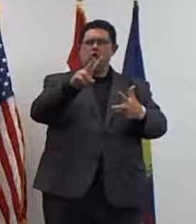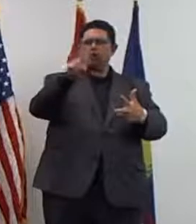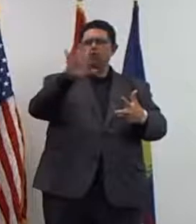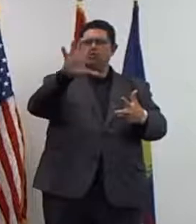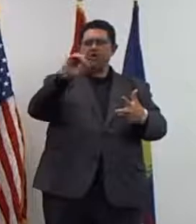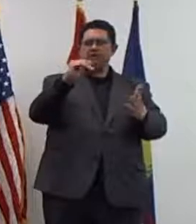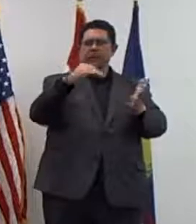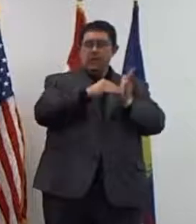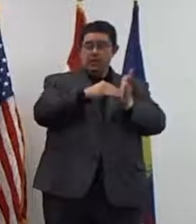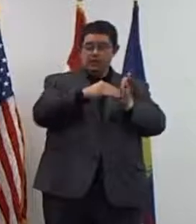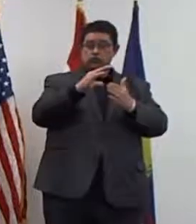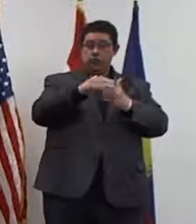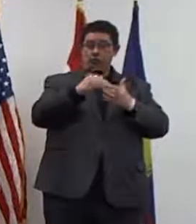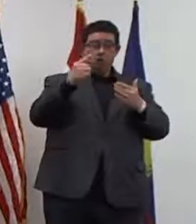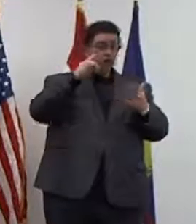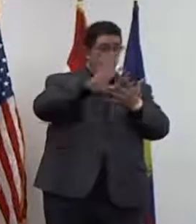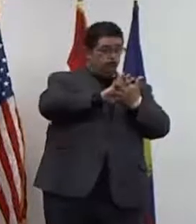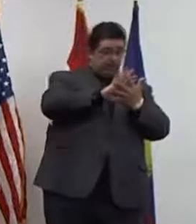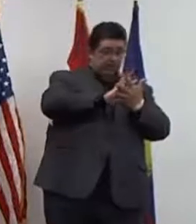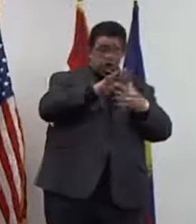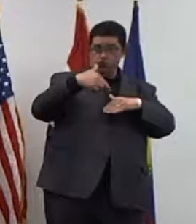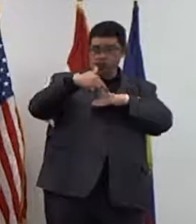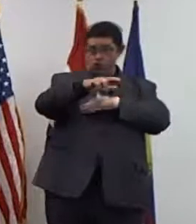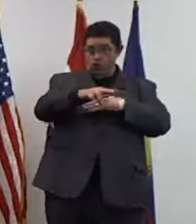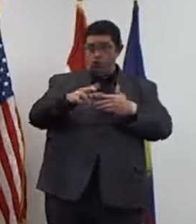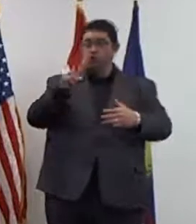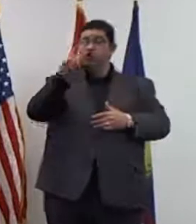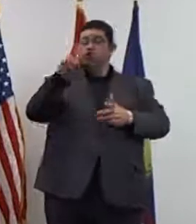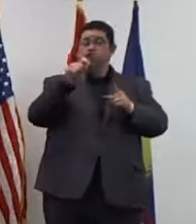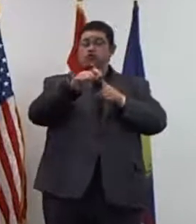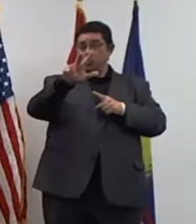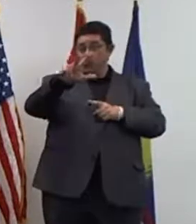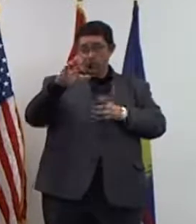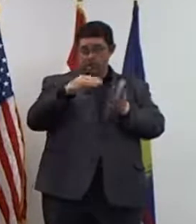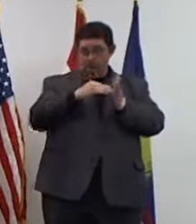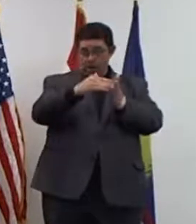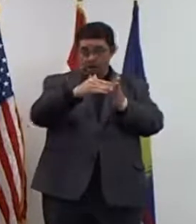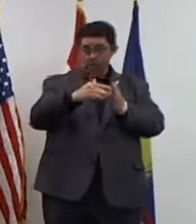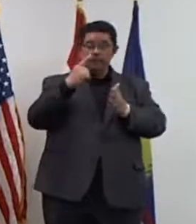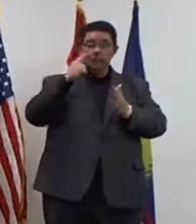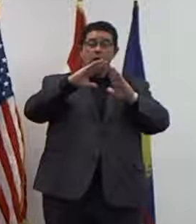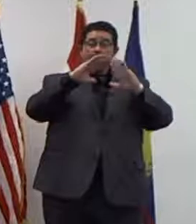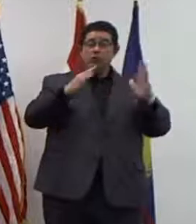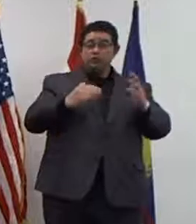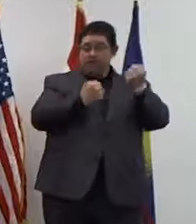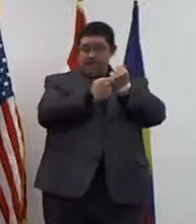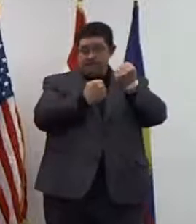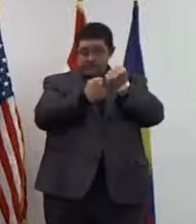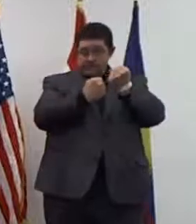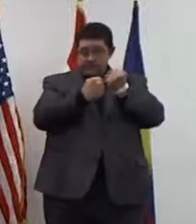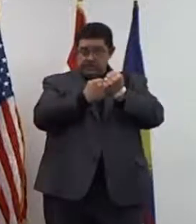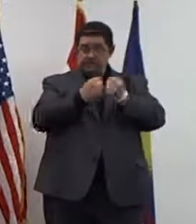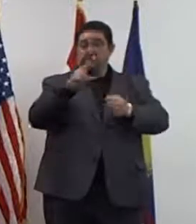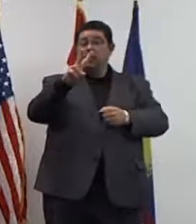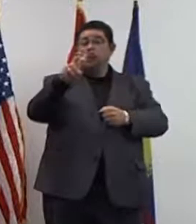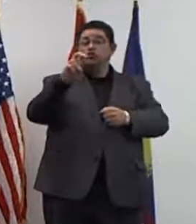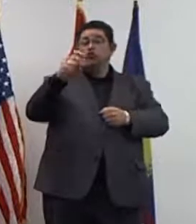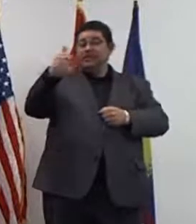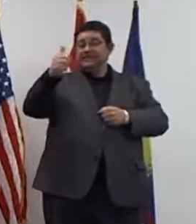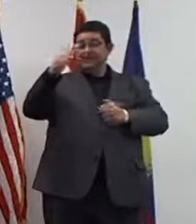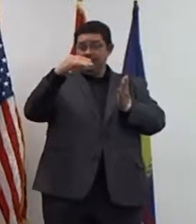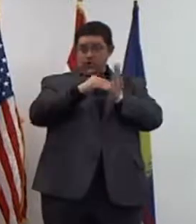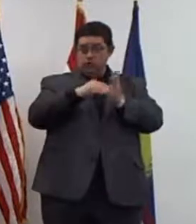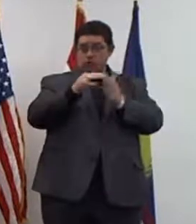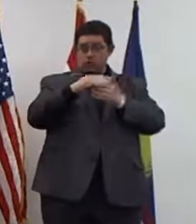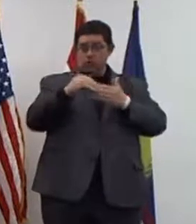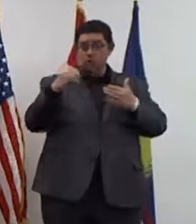$250,000 will go to screening and referrals. $2.3 million will go to housing advocacy, and another $210,000